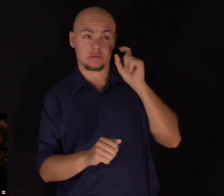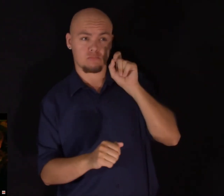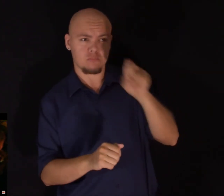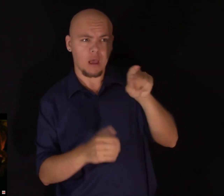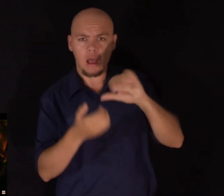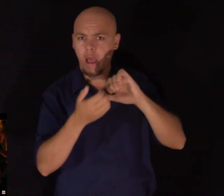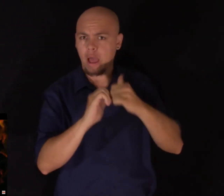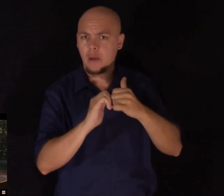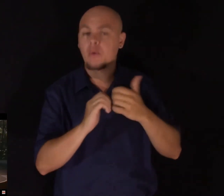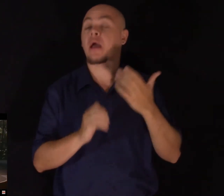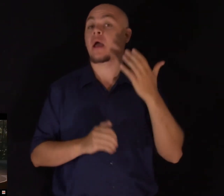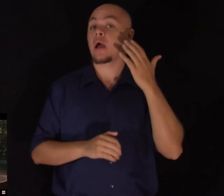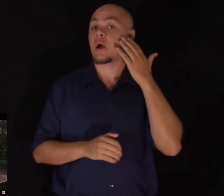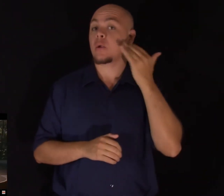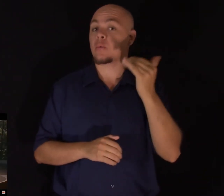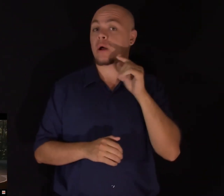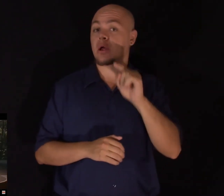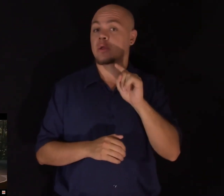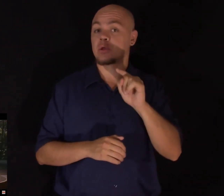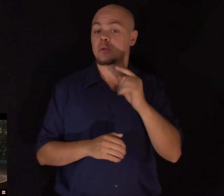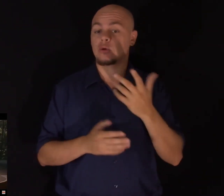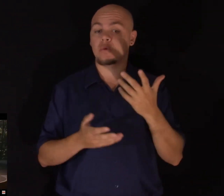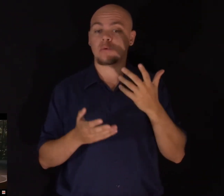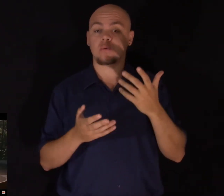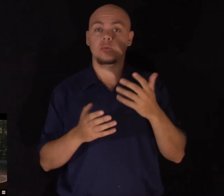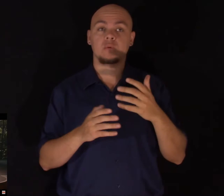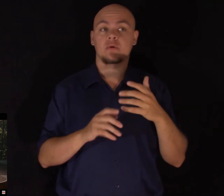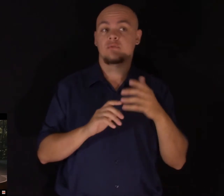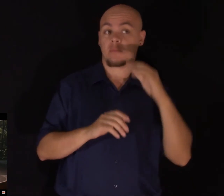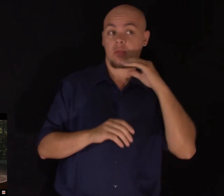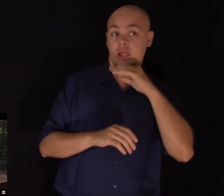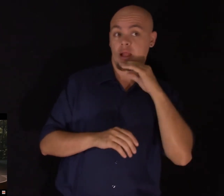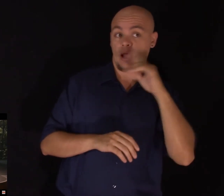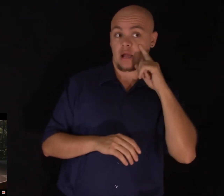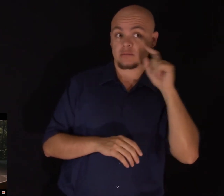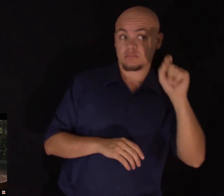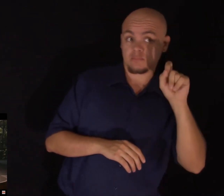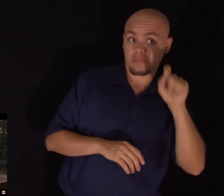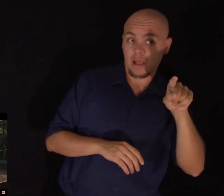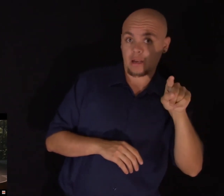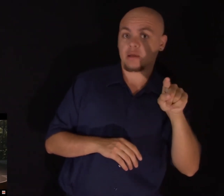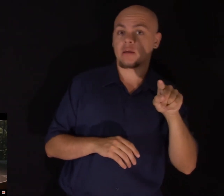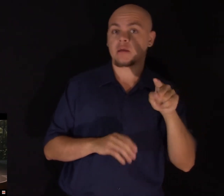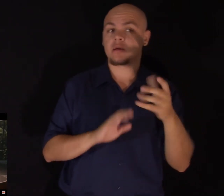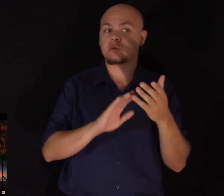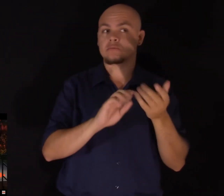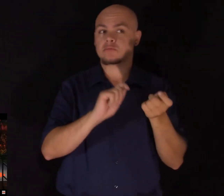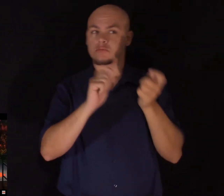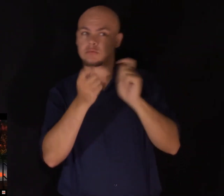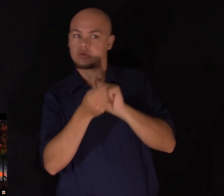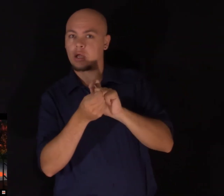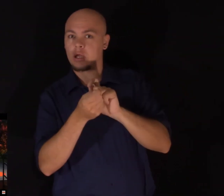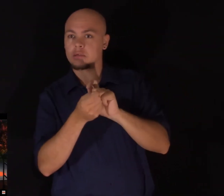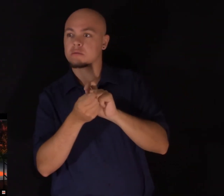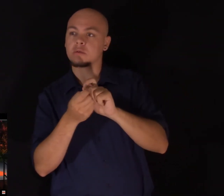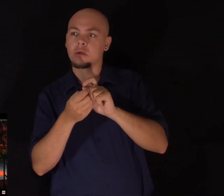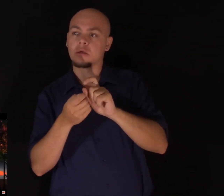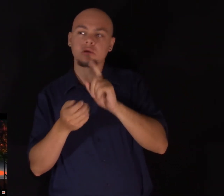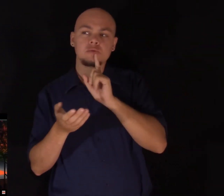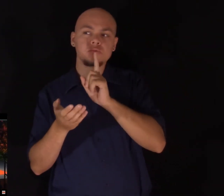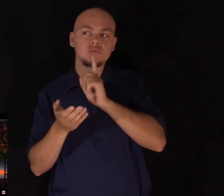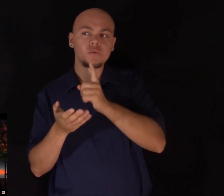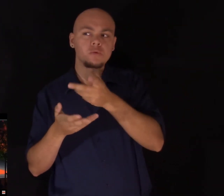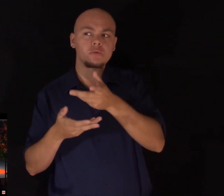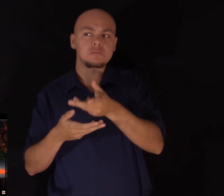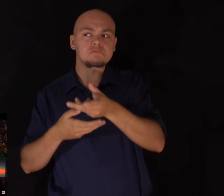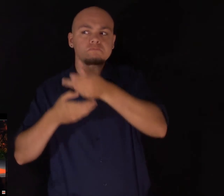why you might want to go the extra mile and go from lie spotting to truth seeking, and ultimately to trust building.